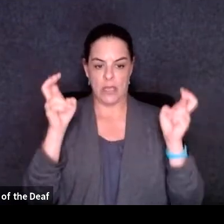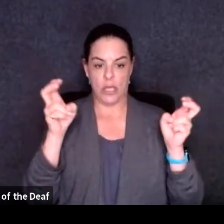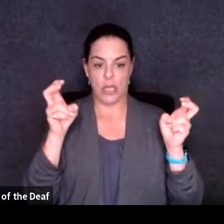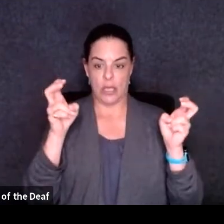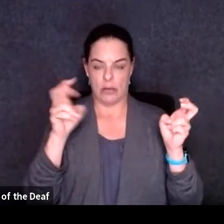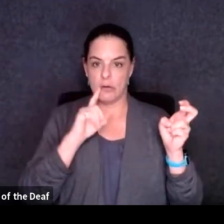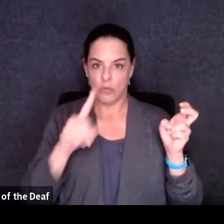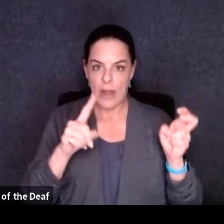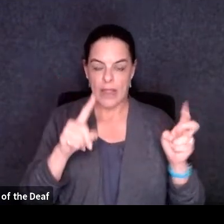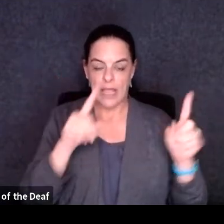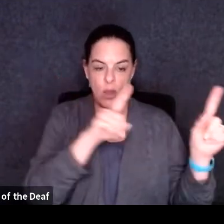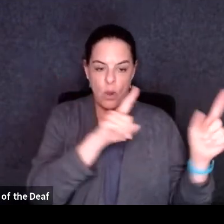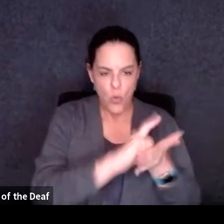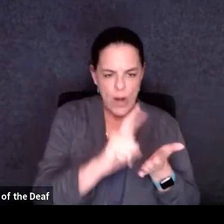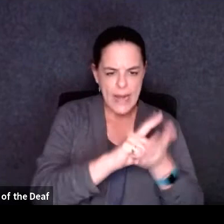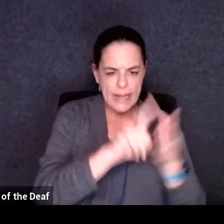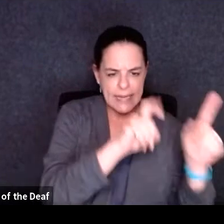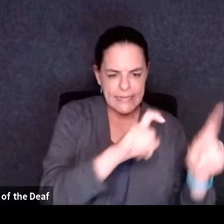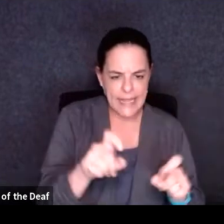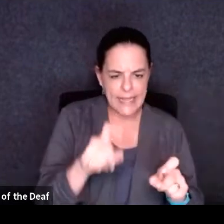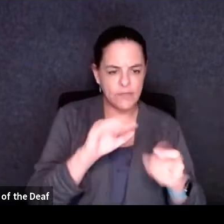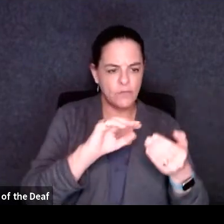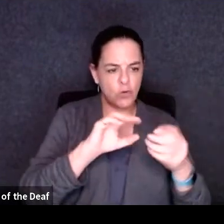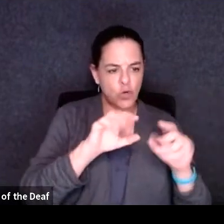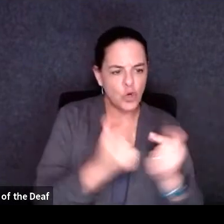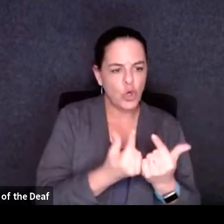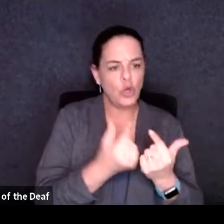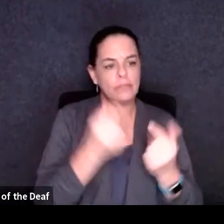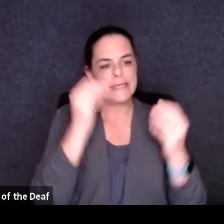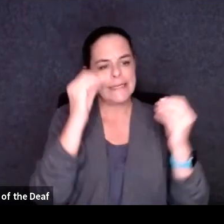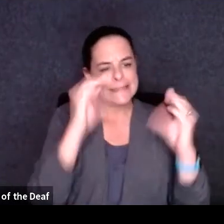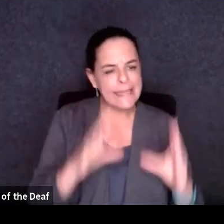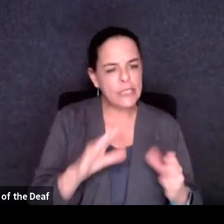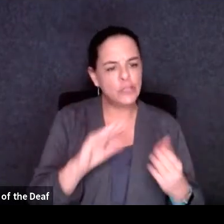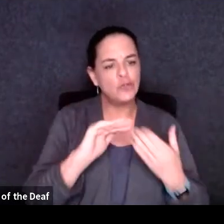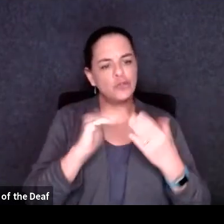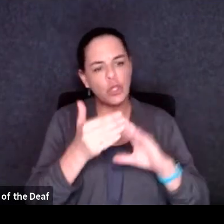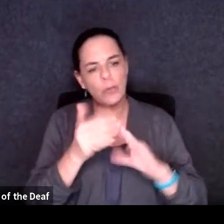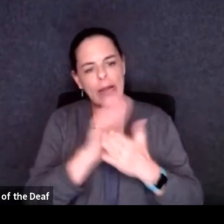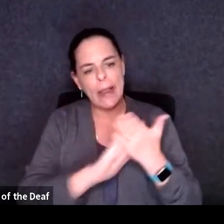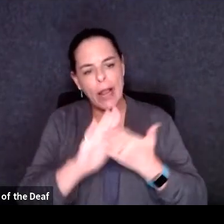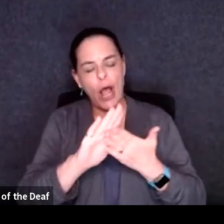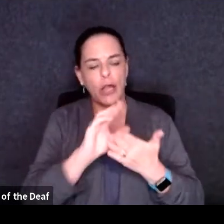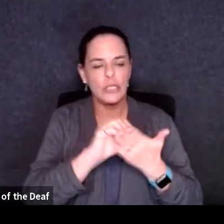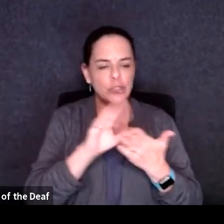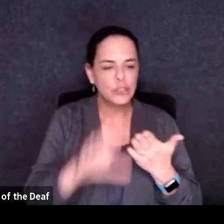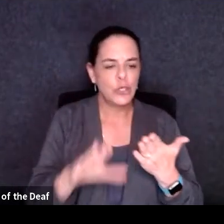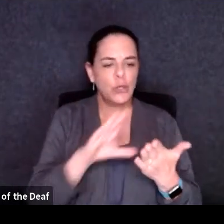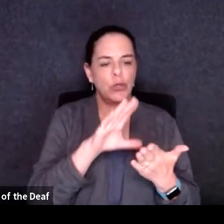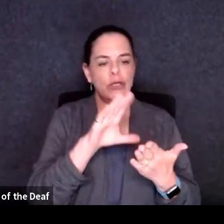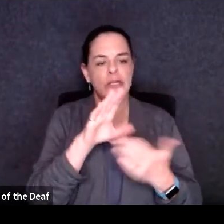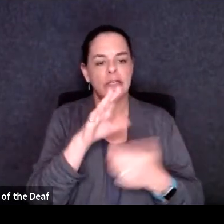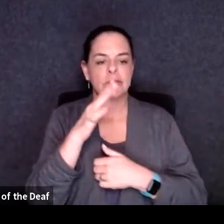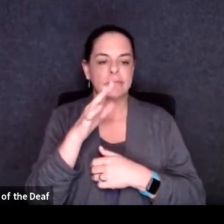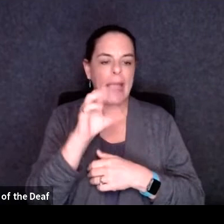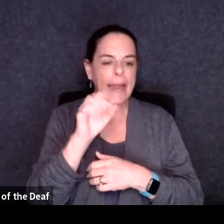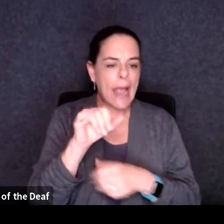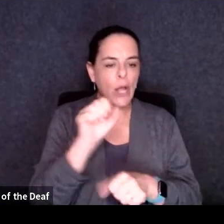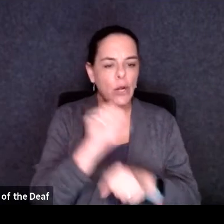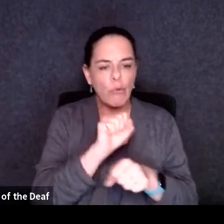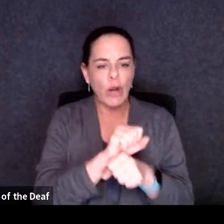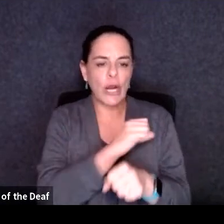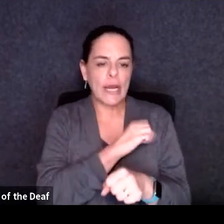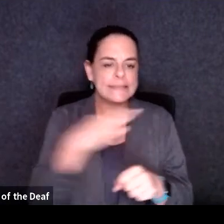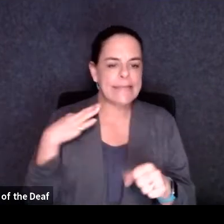of groups from the community, teachers, community college students, county workers, staff in crowded or congregate settings, all hospital